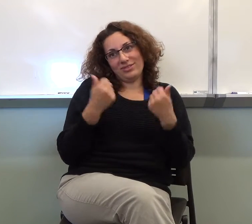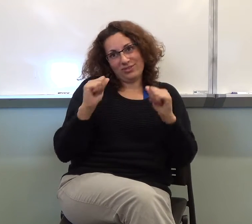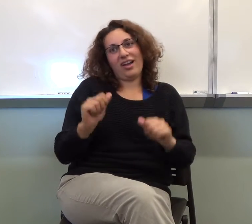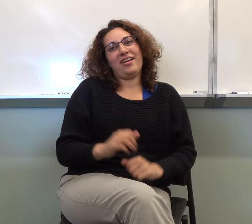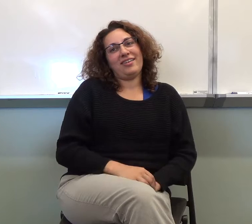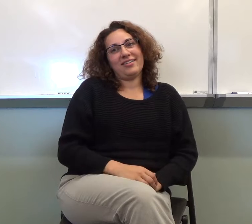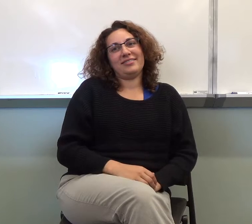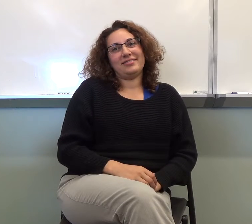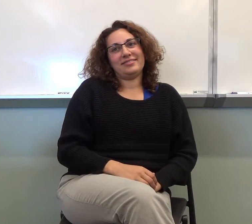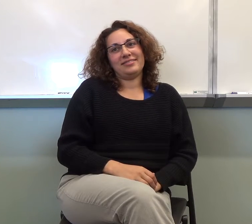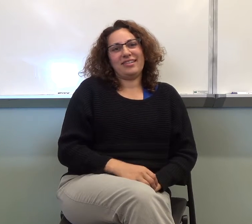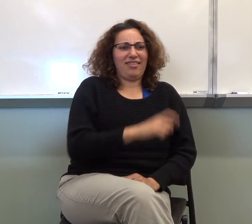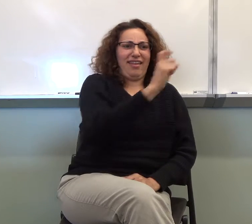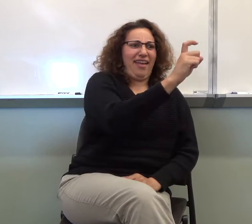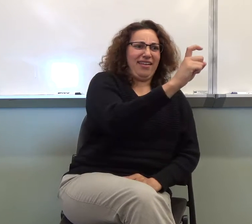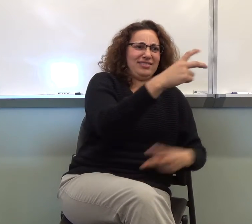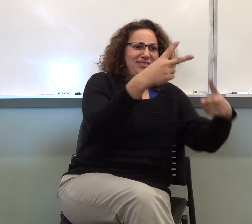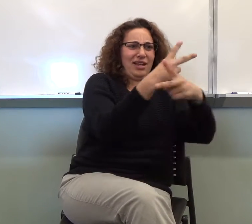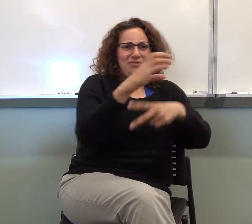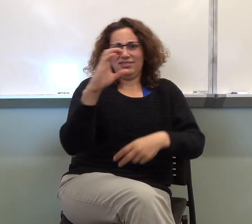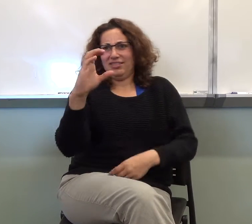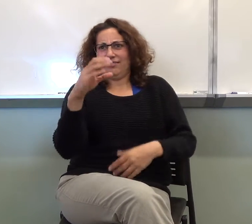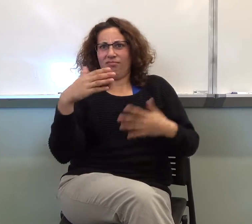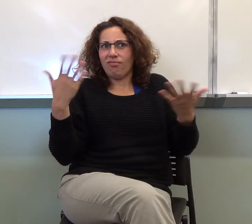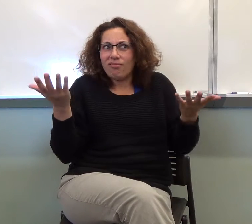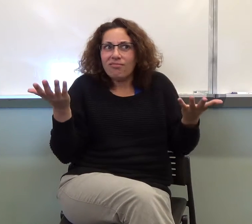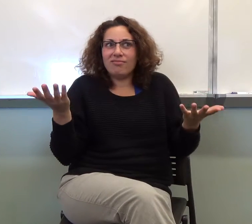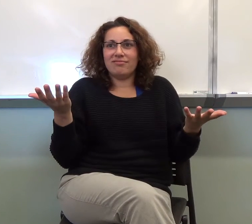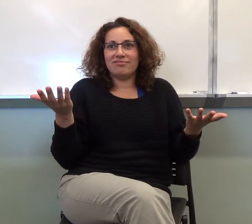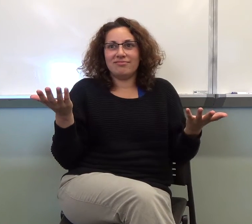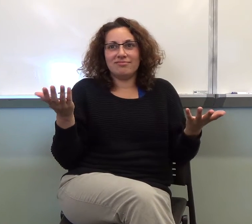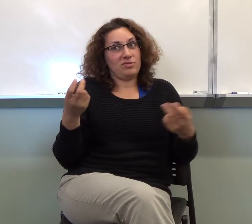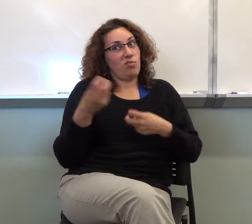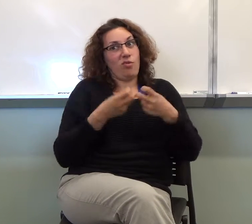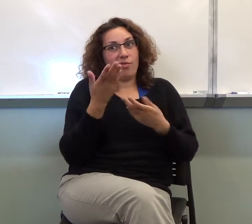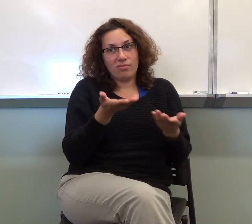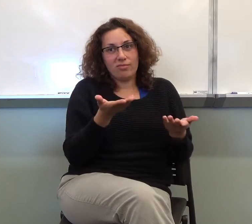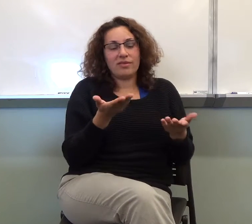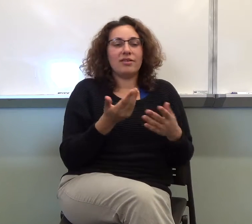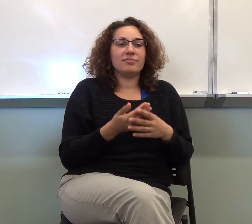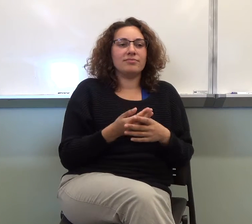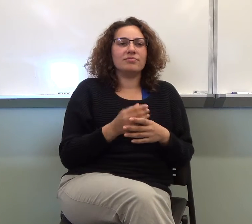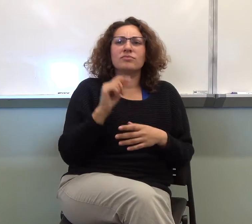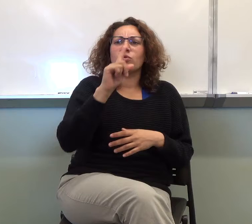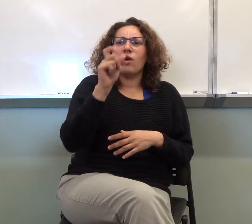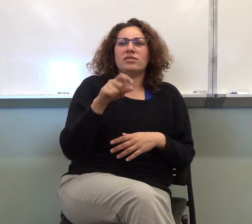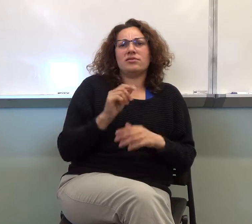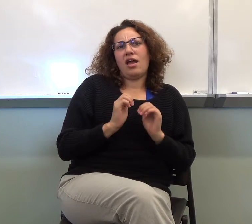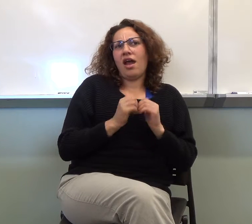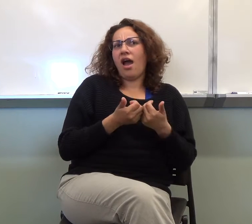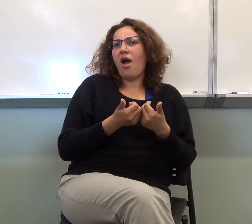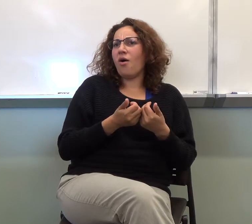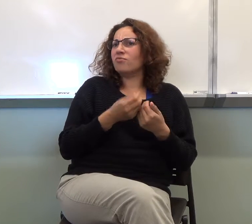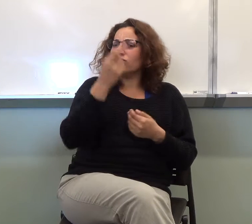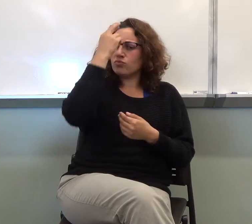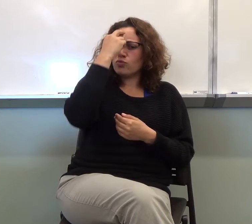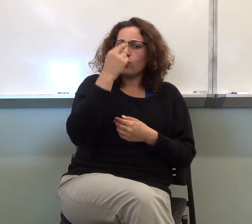them. What's an X times a C, right? There's a problem there, right? So the question is, how did they build such beautiful buildings